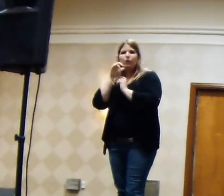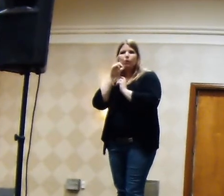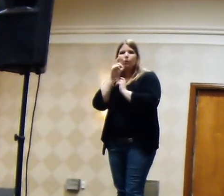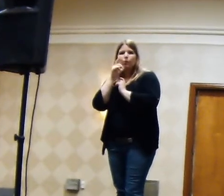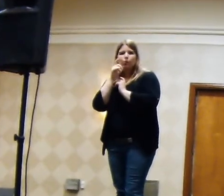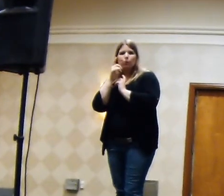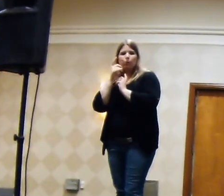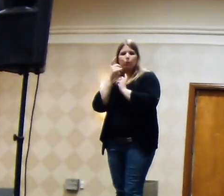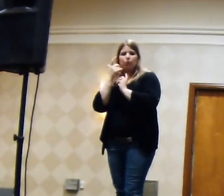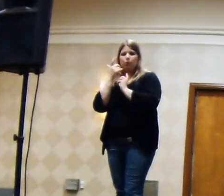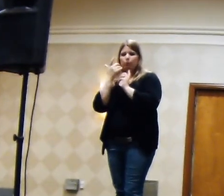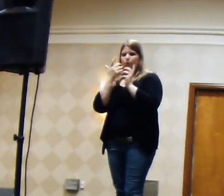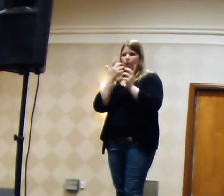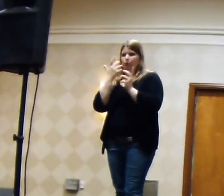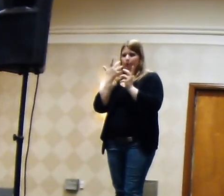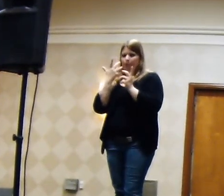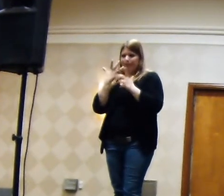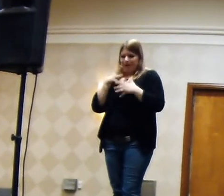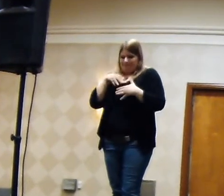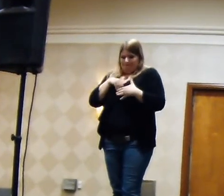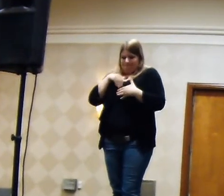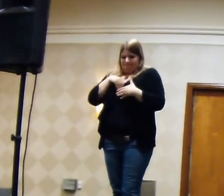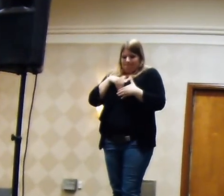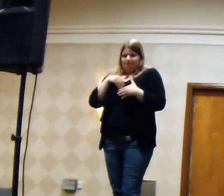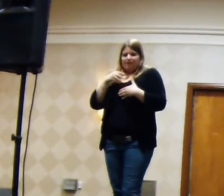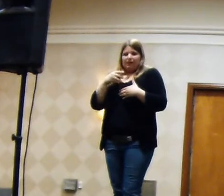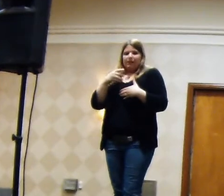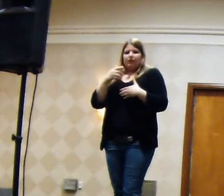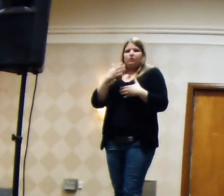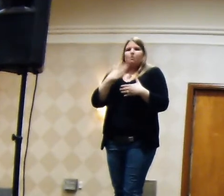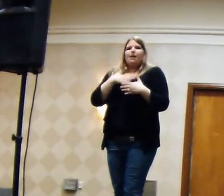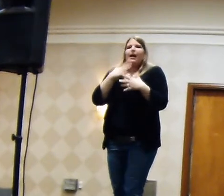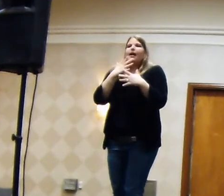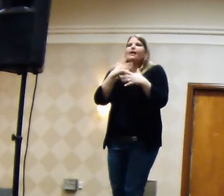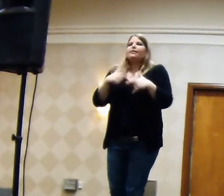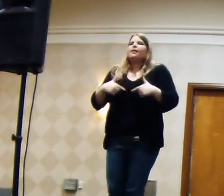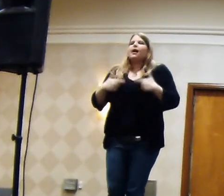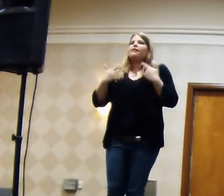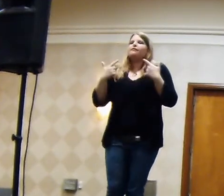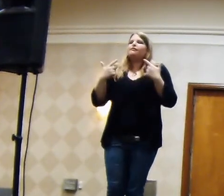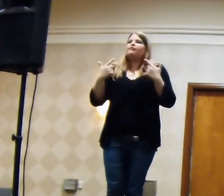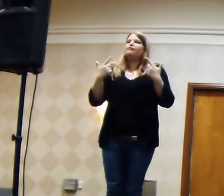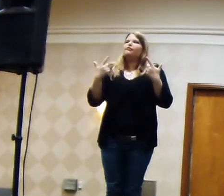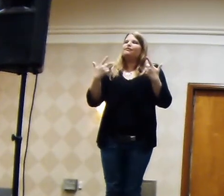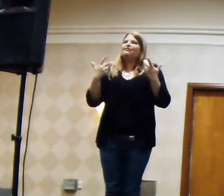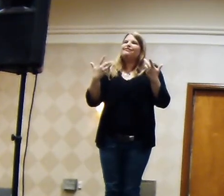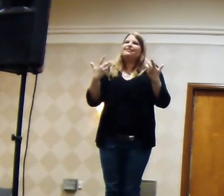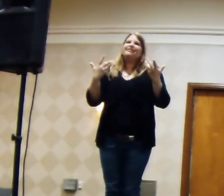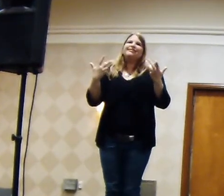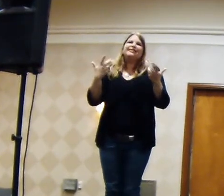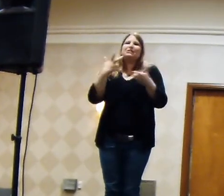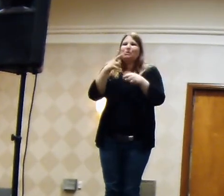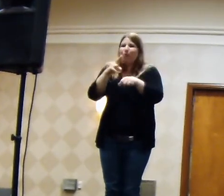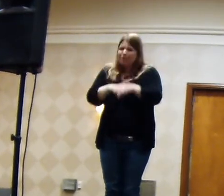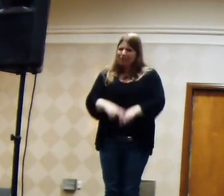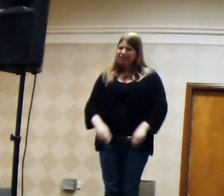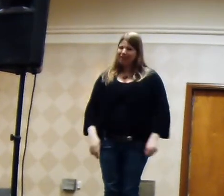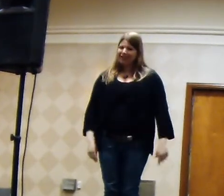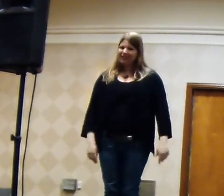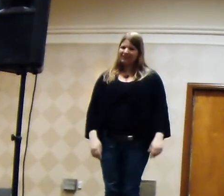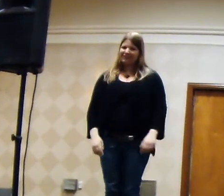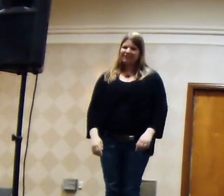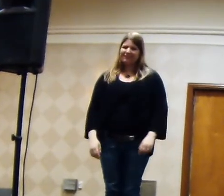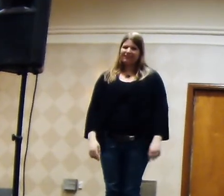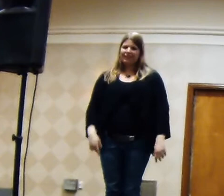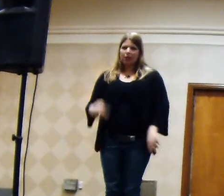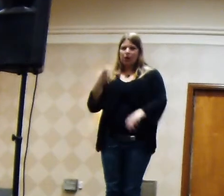they're playing. And for me, I've always tried to keep my life more like, I don't know, just normal, because it's